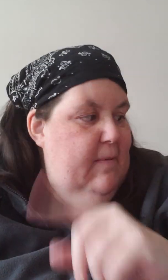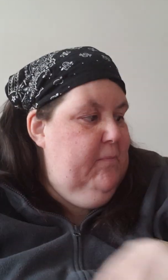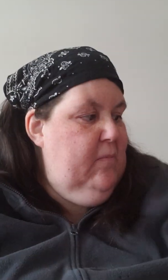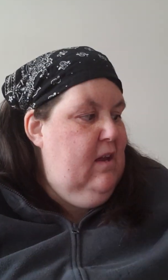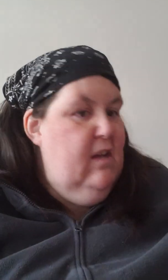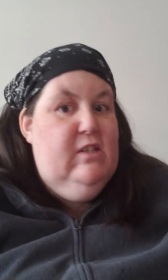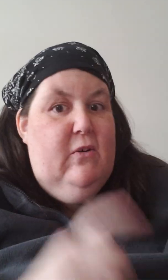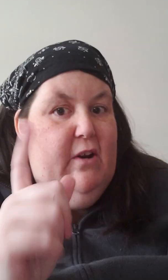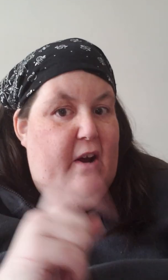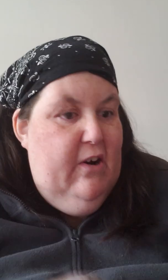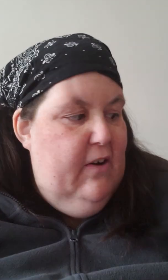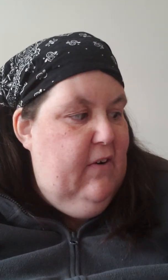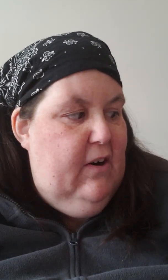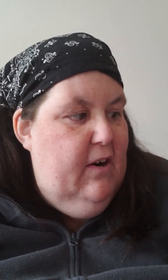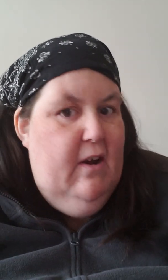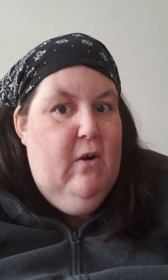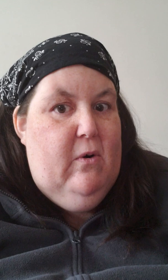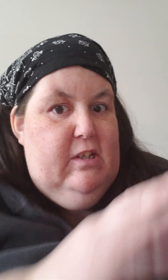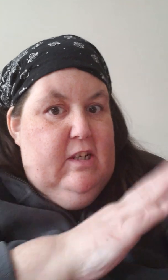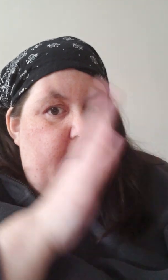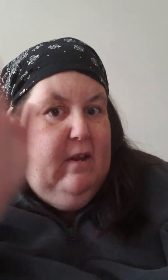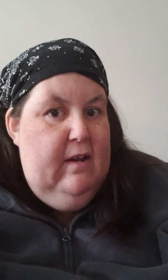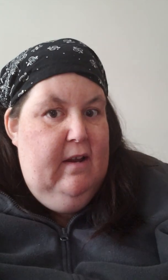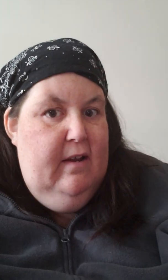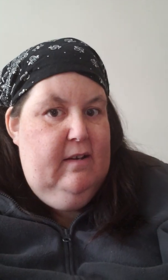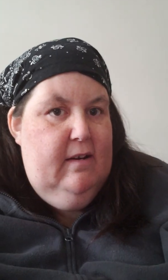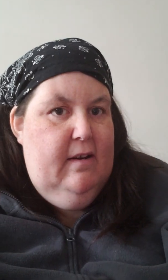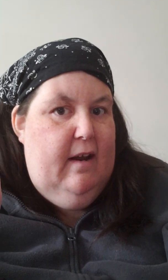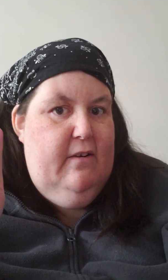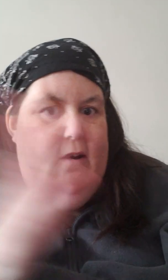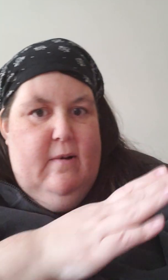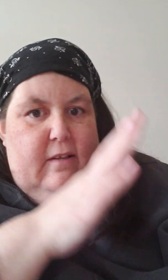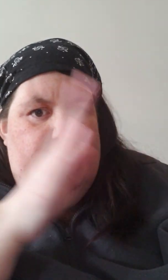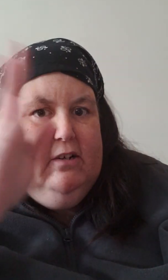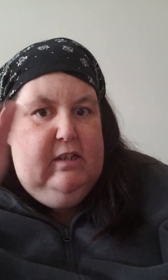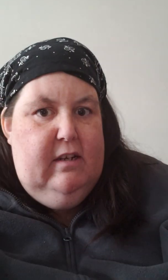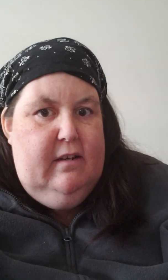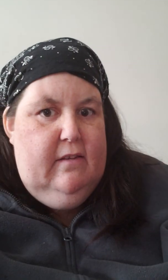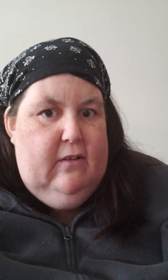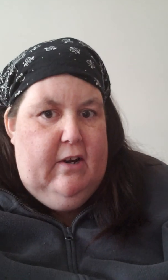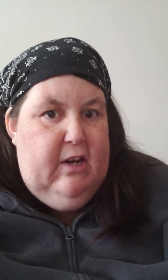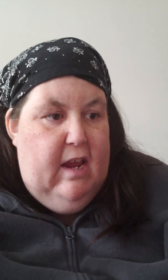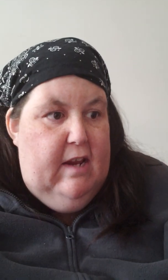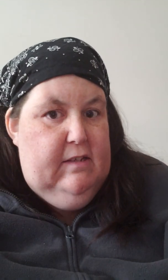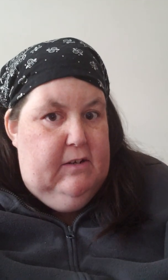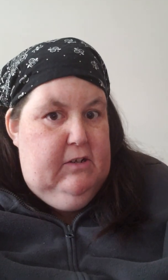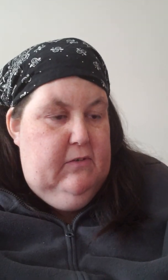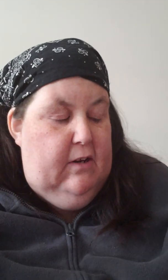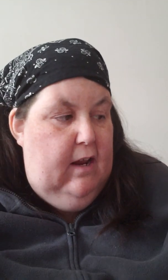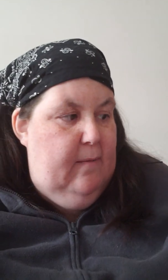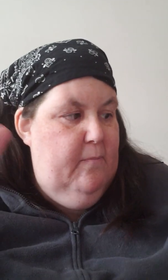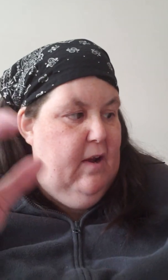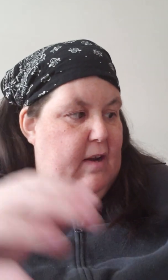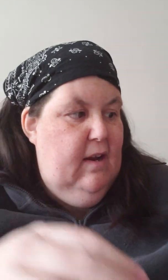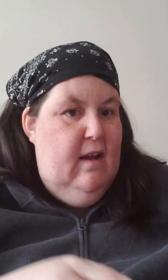So in honor of her, we're skipping, I don't know how many letters the letter K is into the name, but